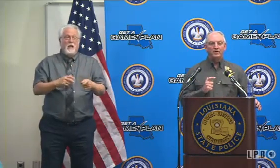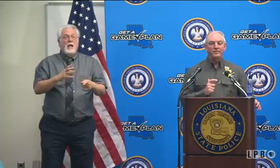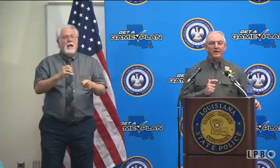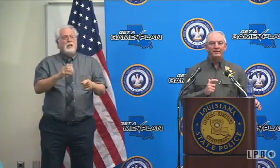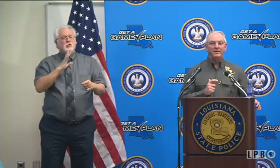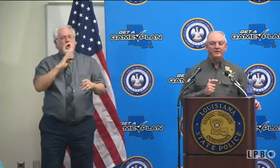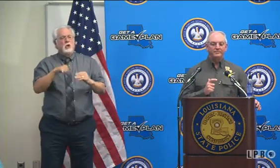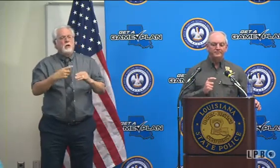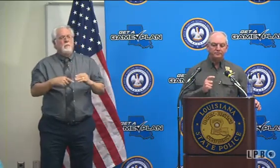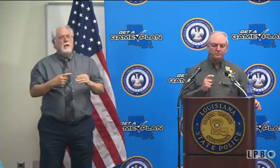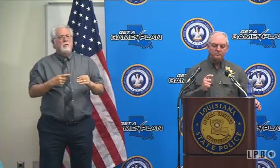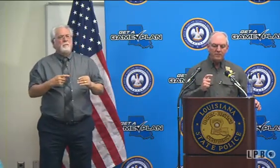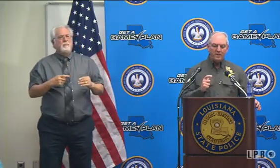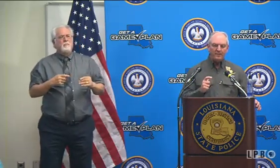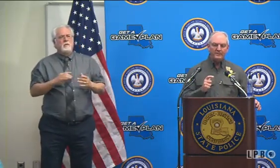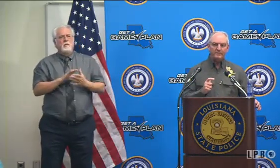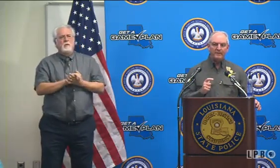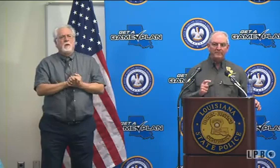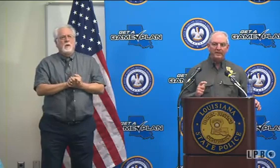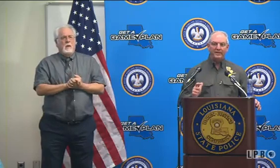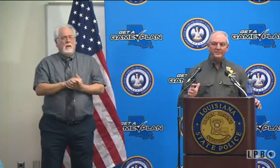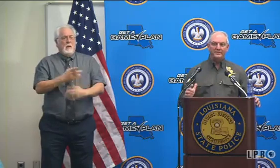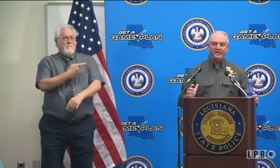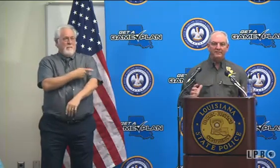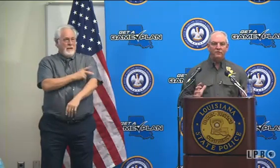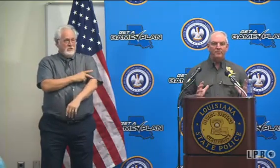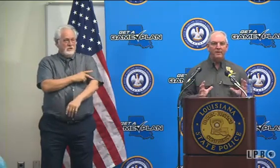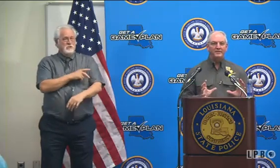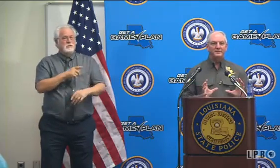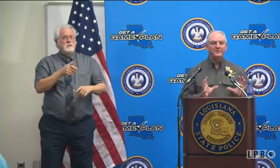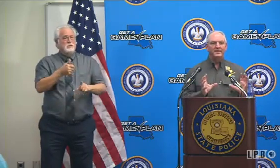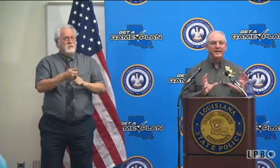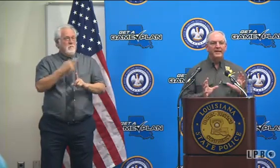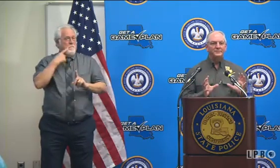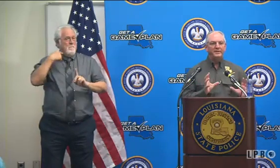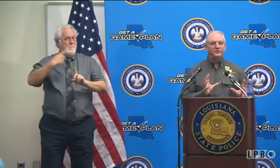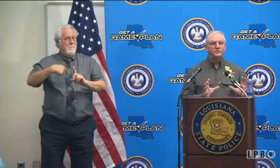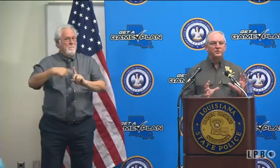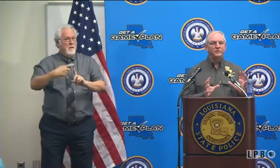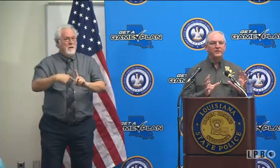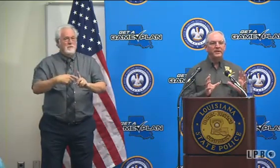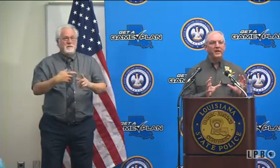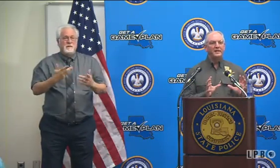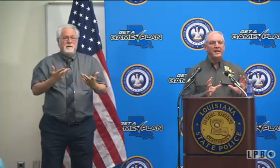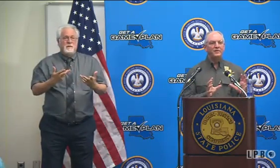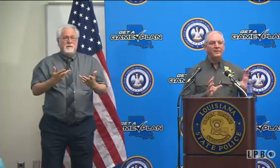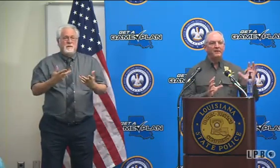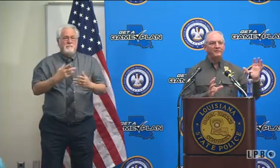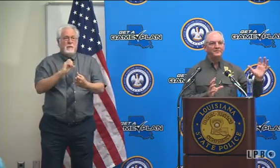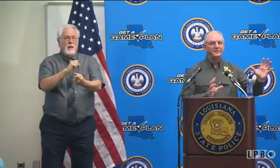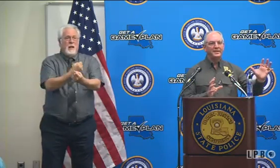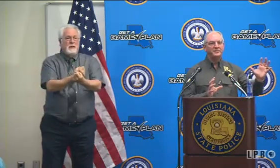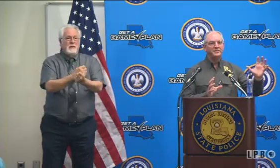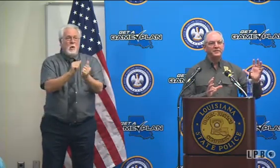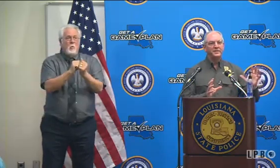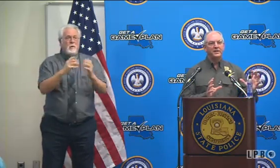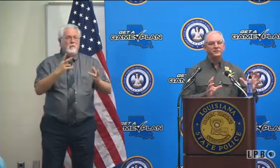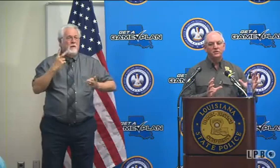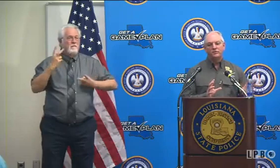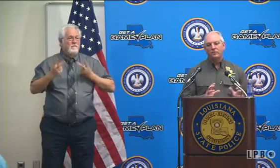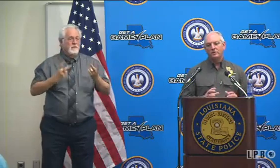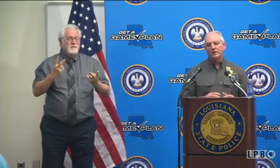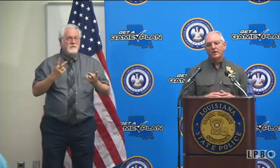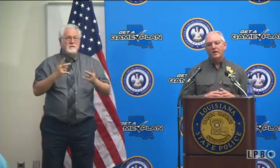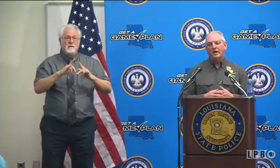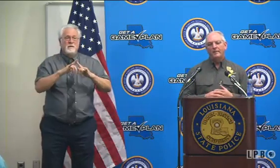you're talking about a patient population that for months has been sort of in lockdown without visitation and